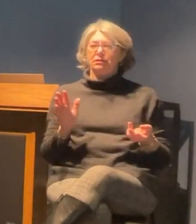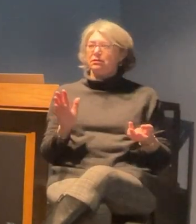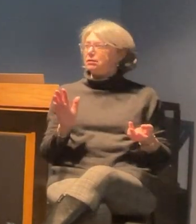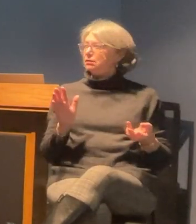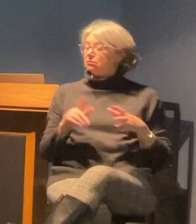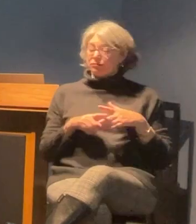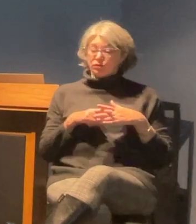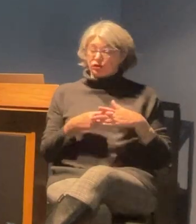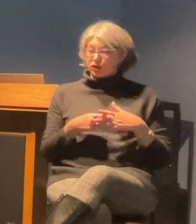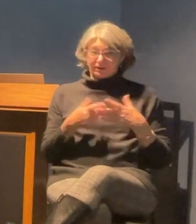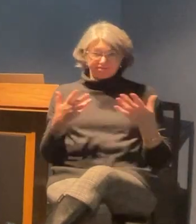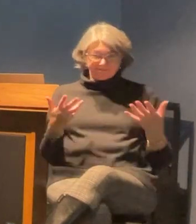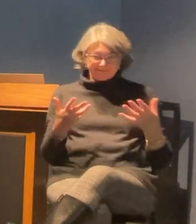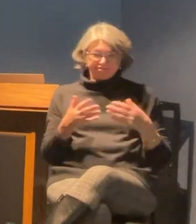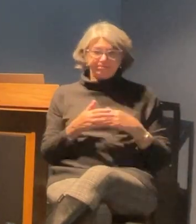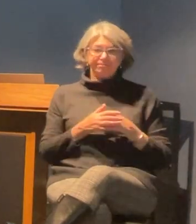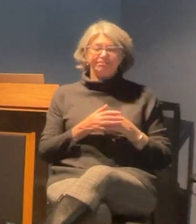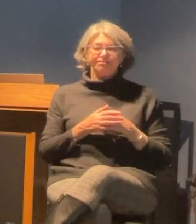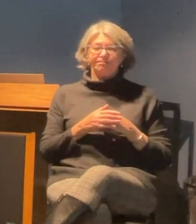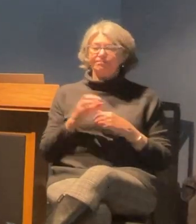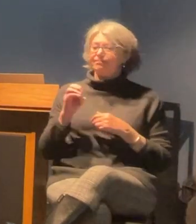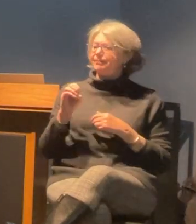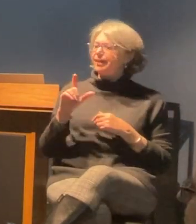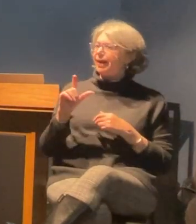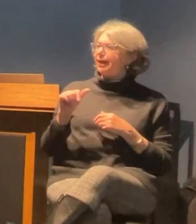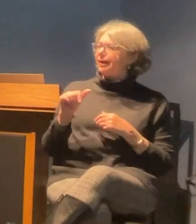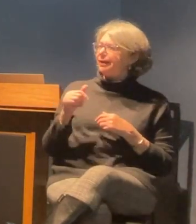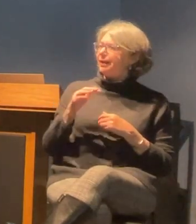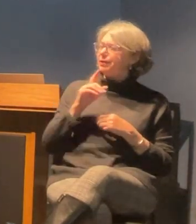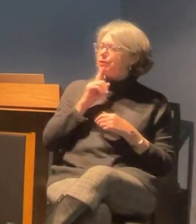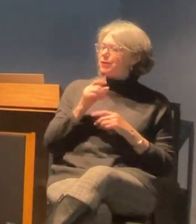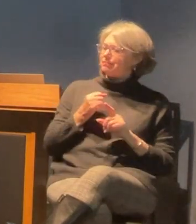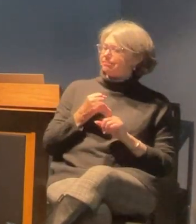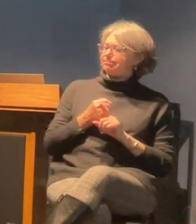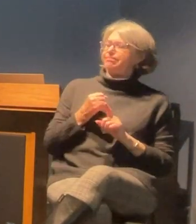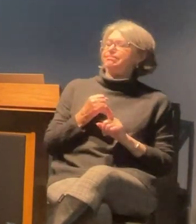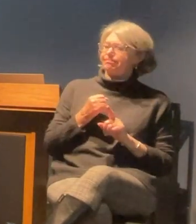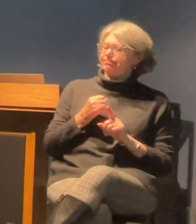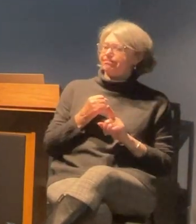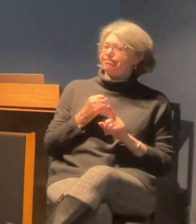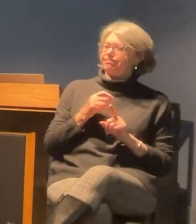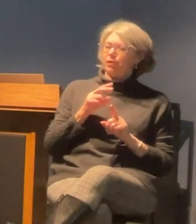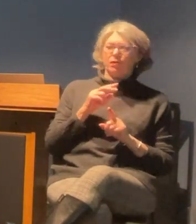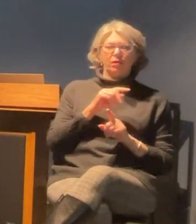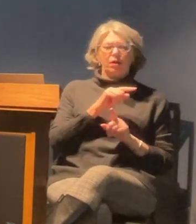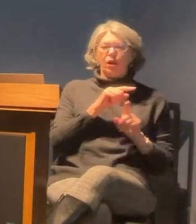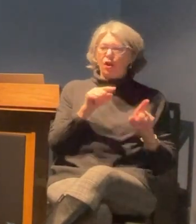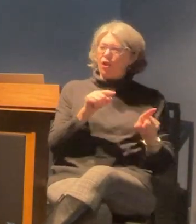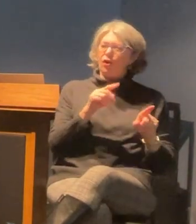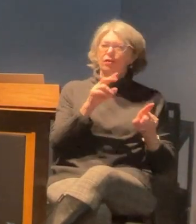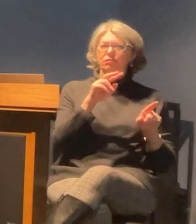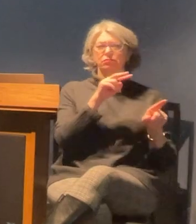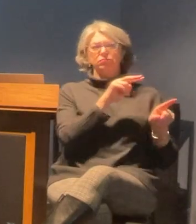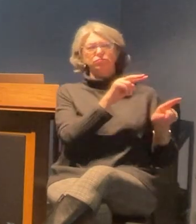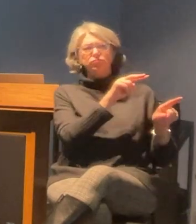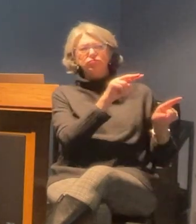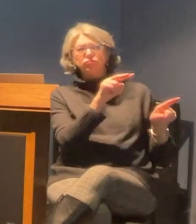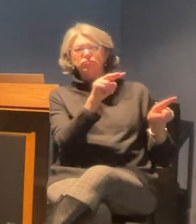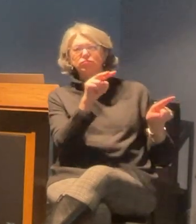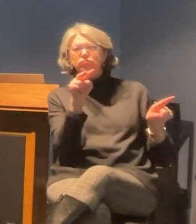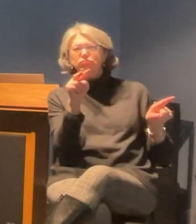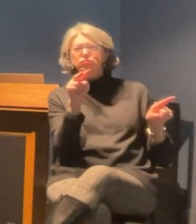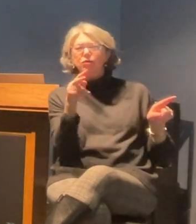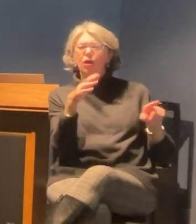to start off, Ella, I was really struck walking through the galleries by kind of